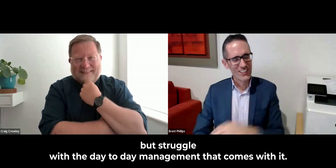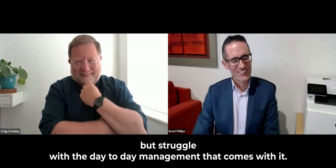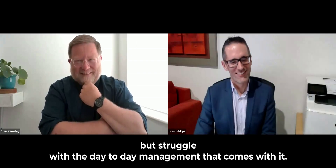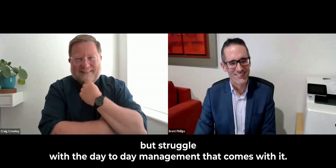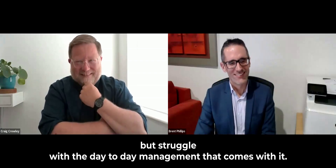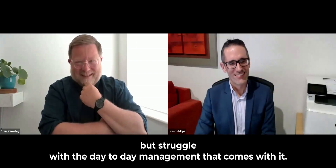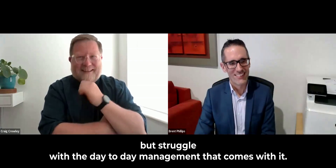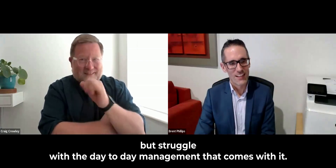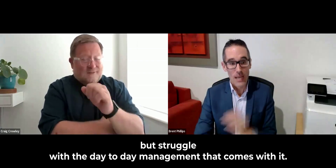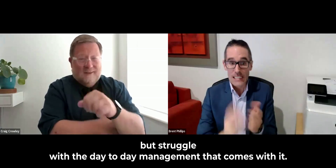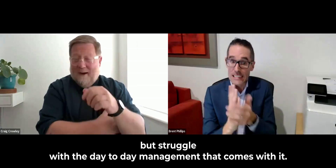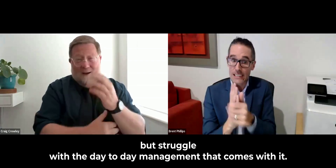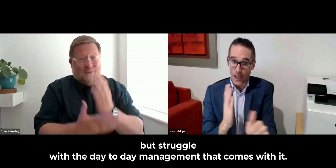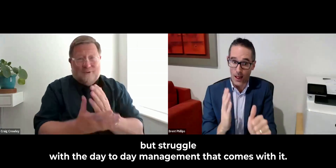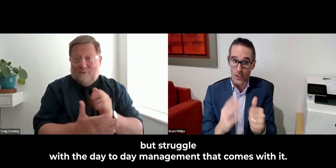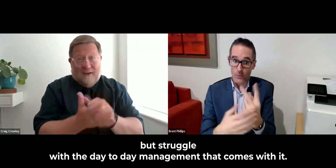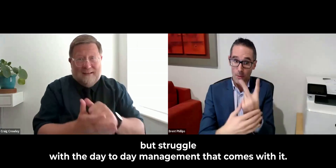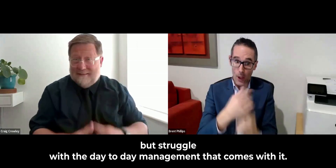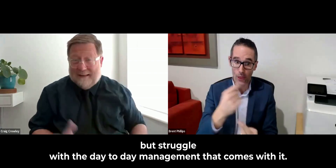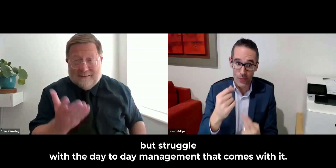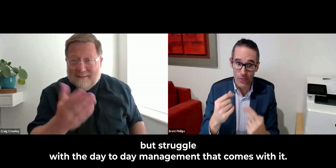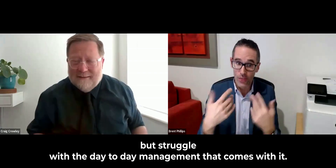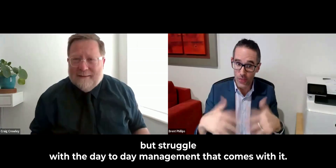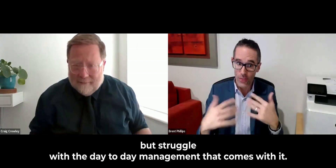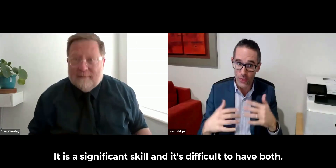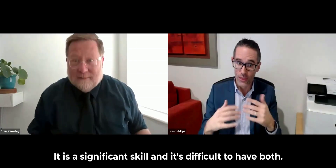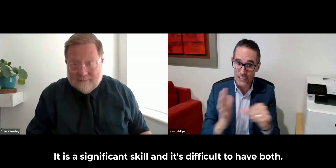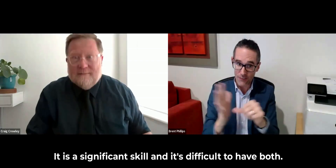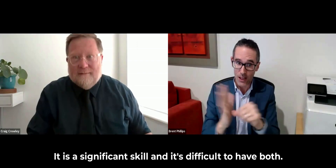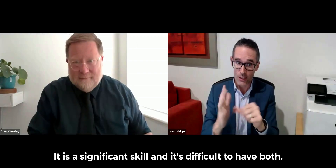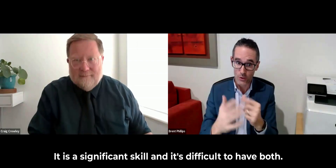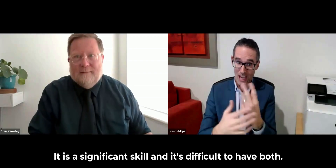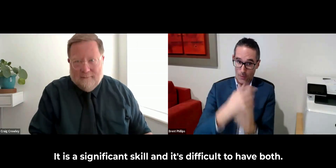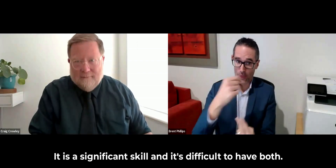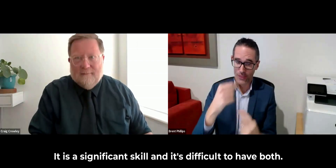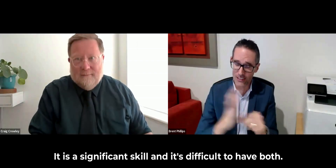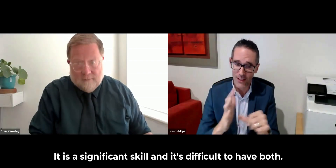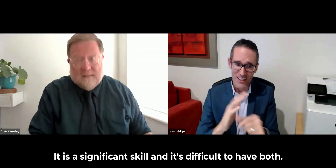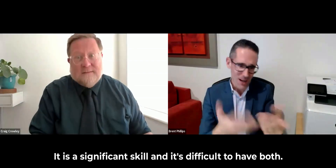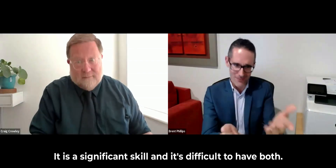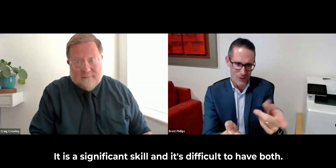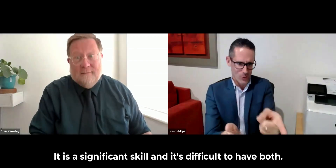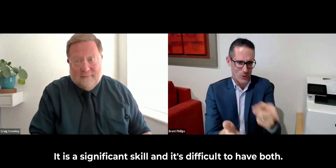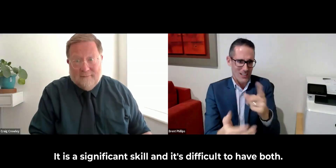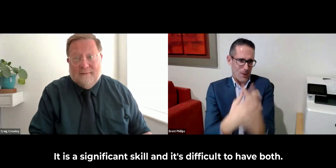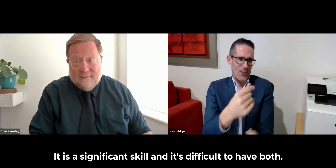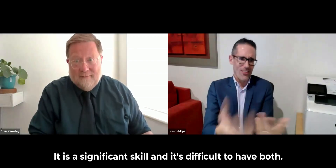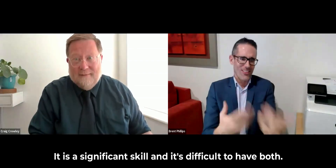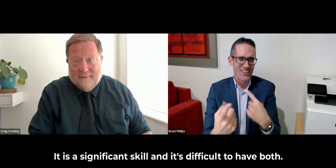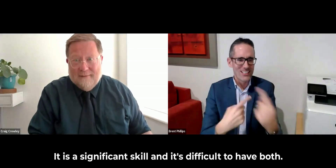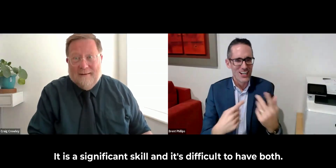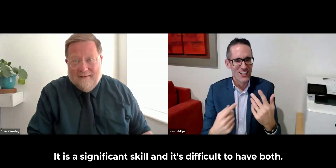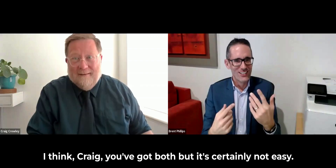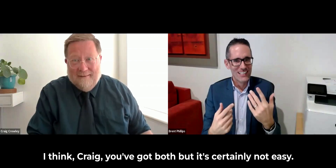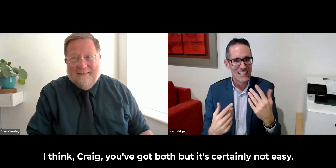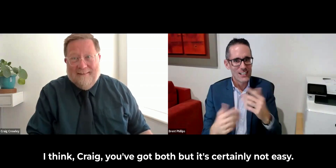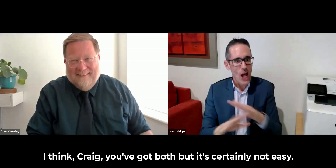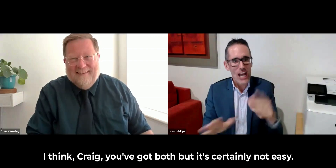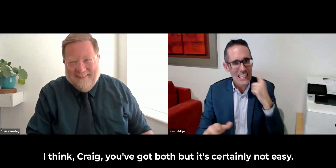with the day-to-day management that comes with it. It is a significant skill, and it's difficult to have both. I think, Craig, you've